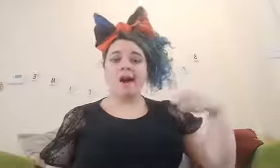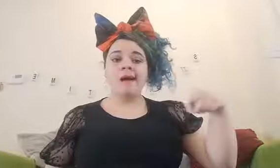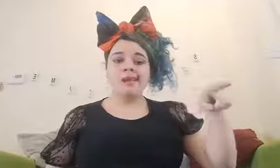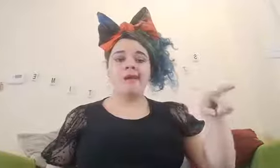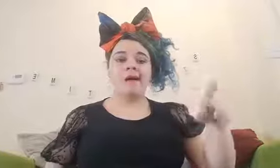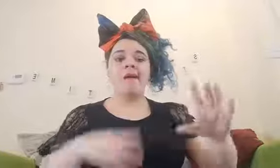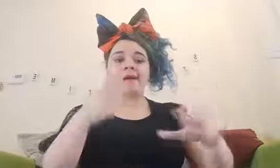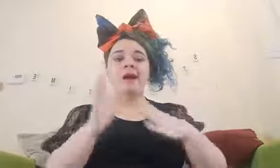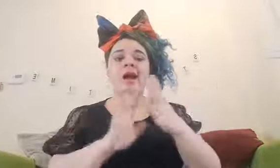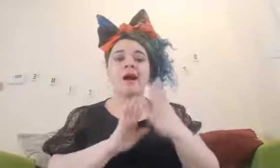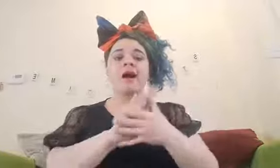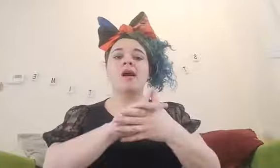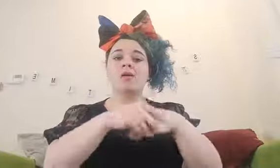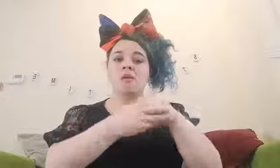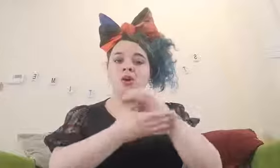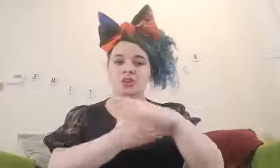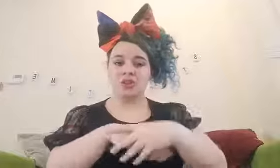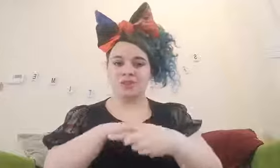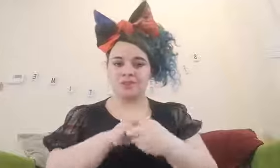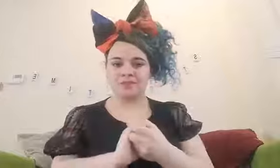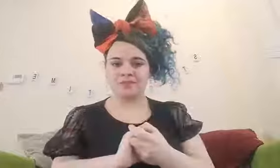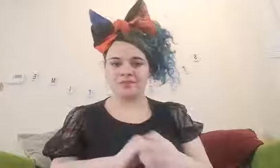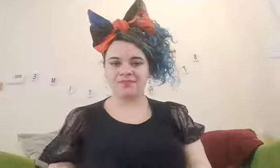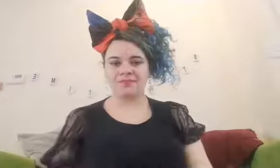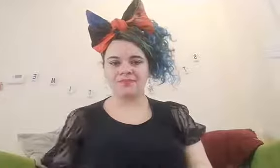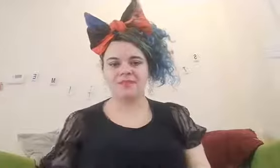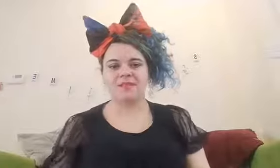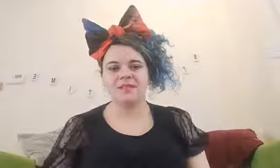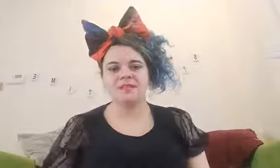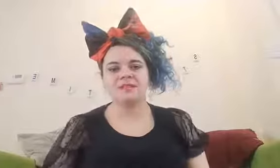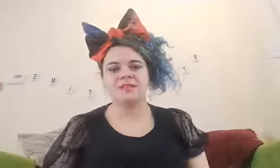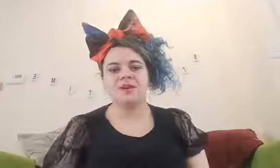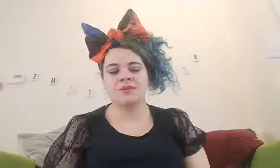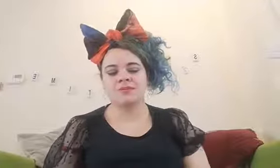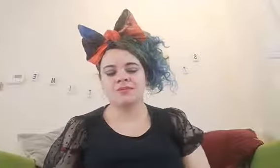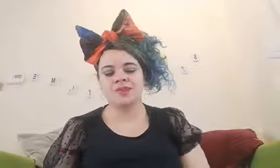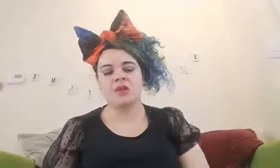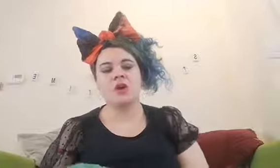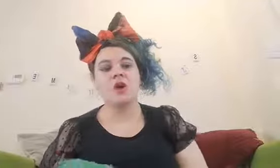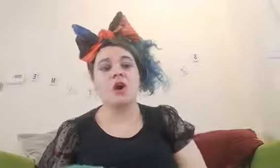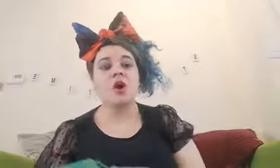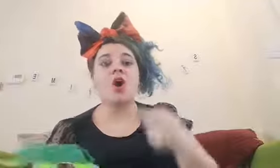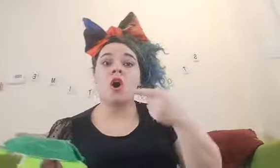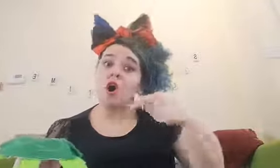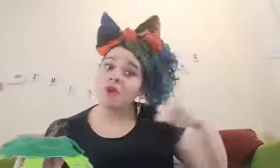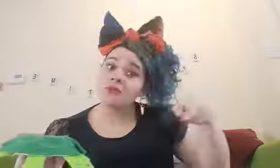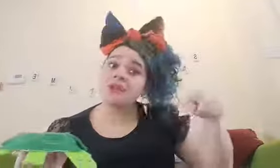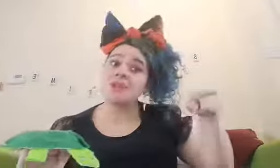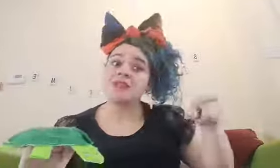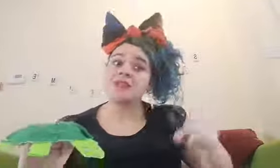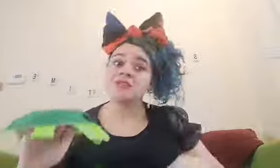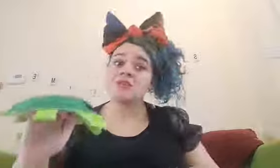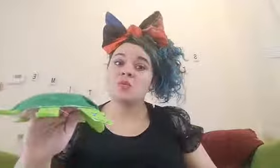I'll go and I'll wash them. So, off he went to